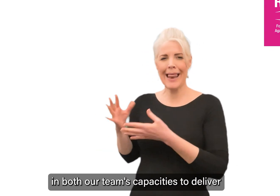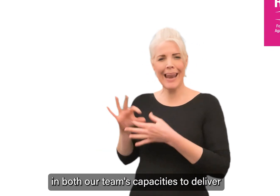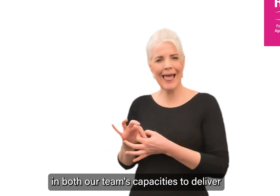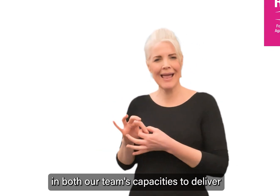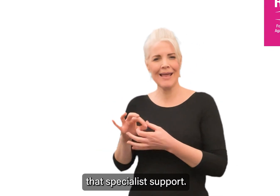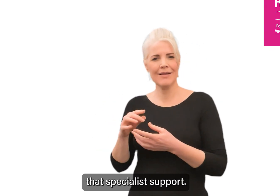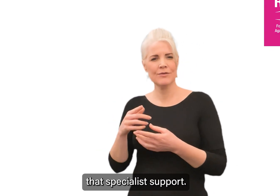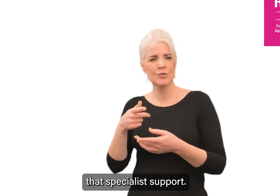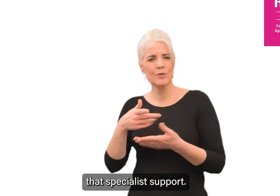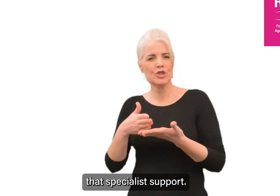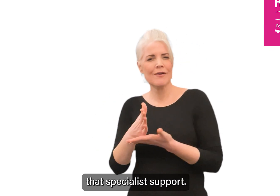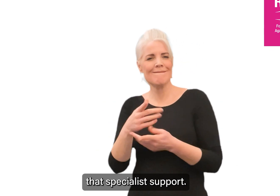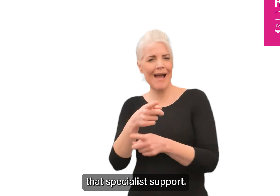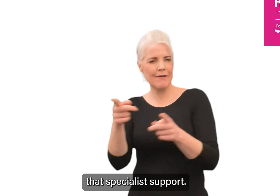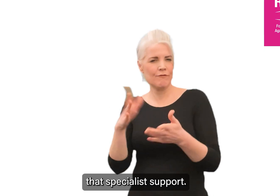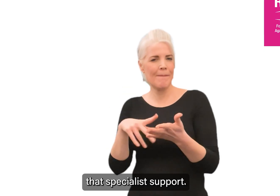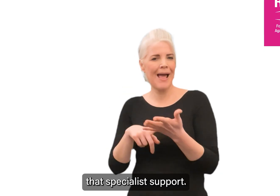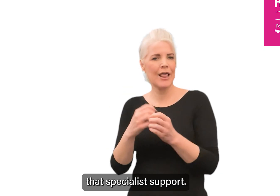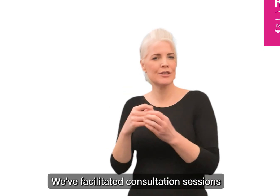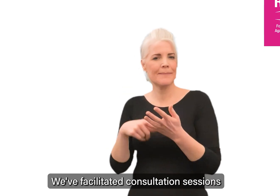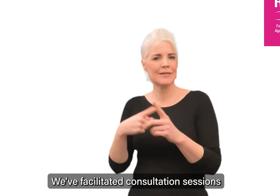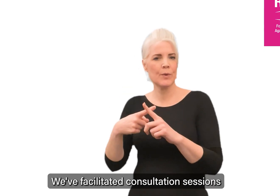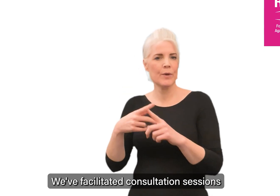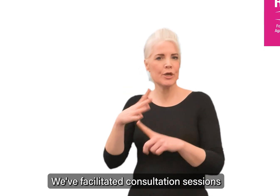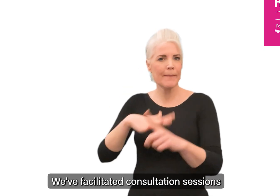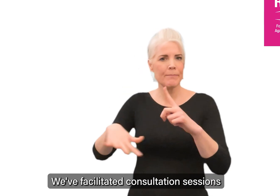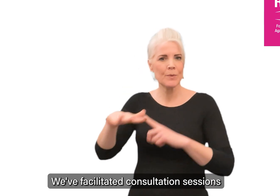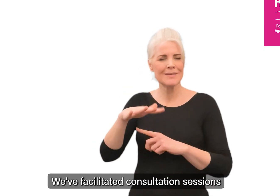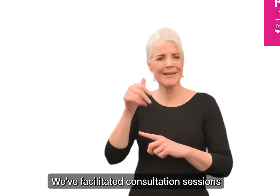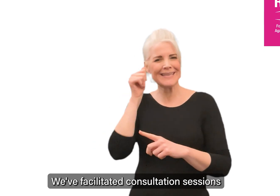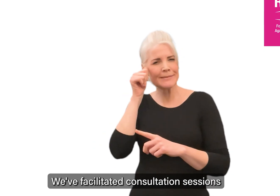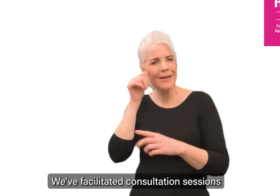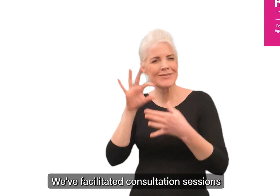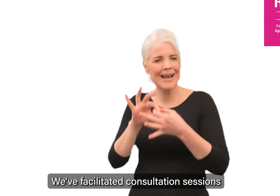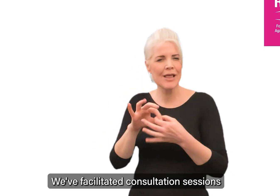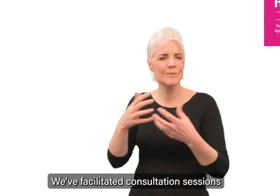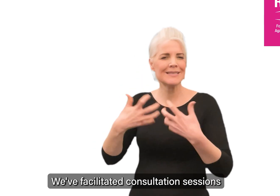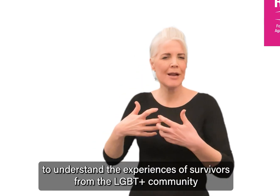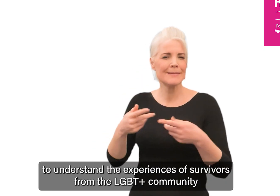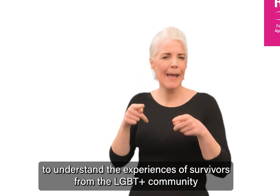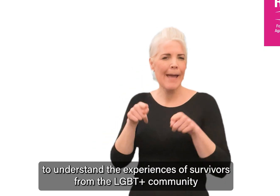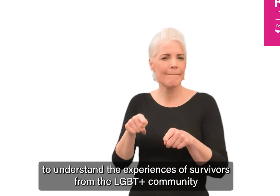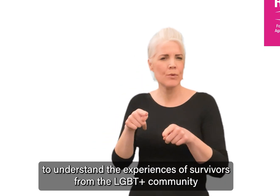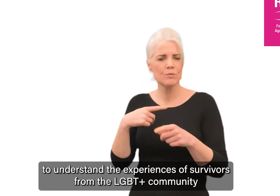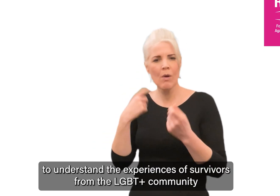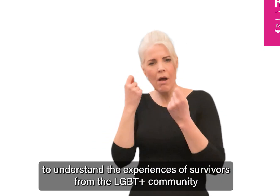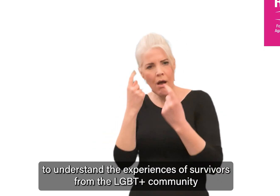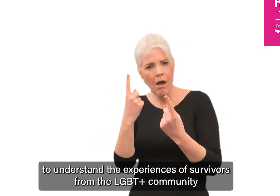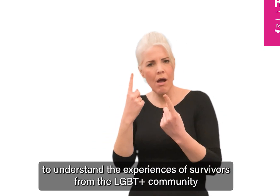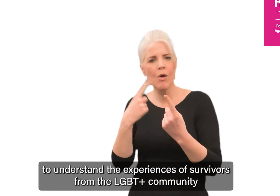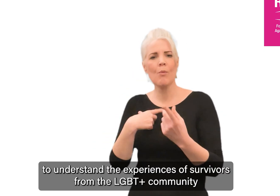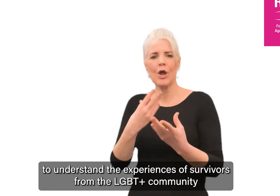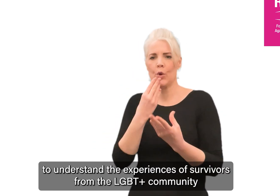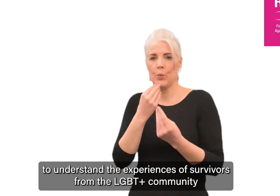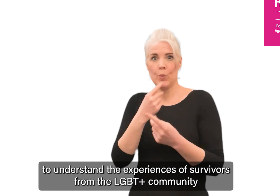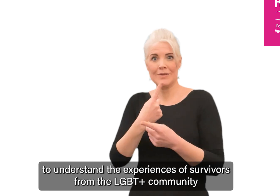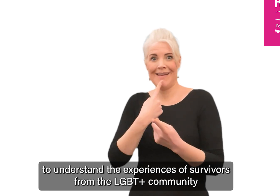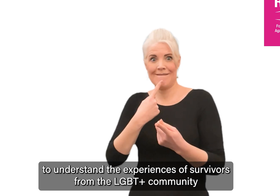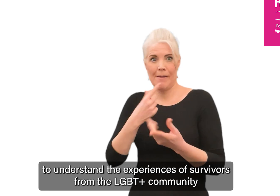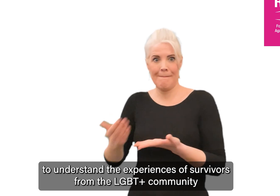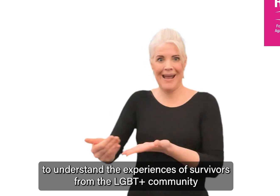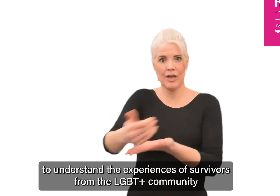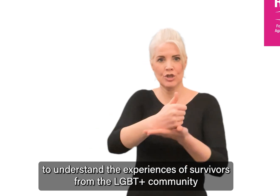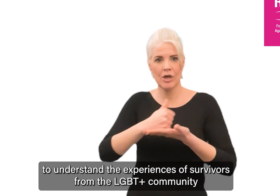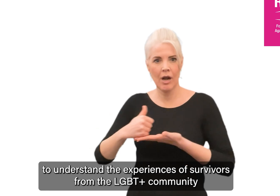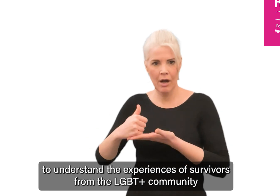capacities to deliver that specialist support. We've facilitated consultation sessions to understand the experiences of survivors